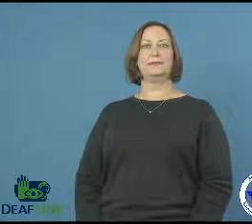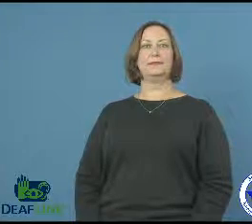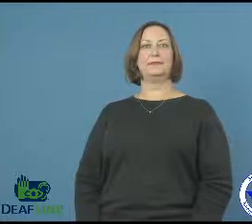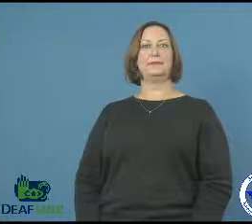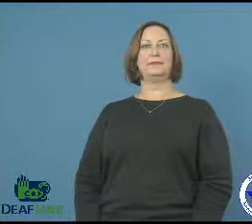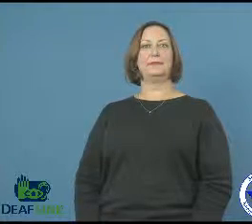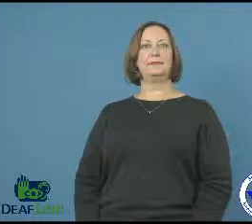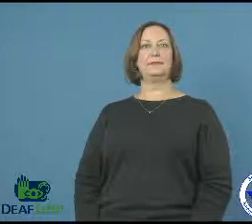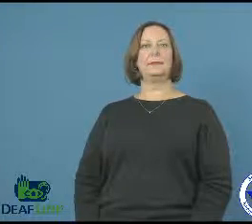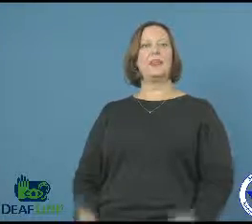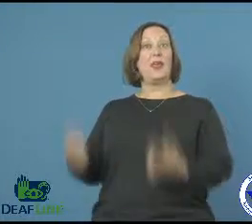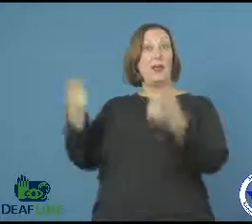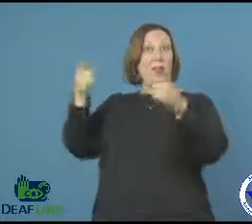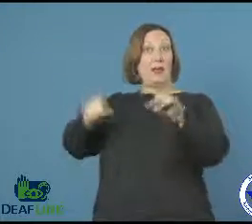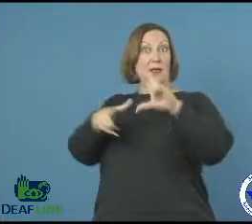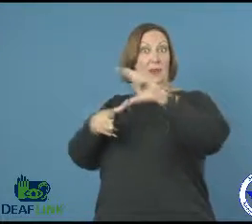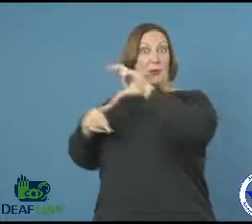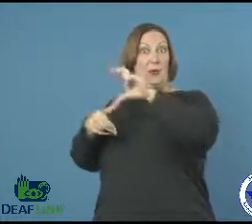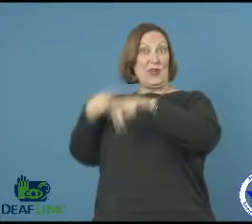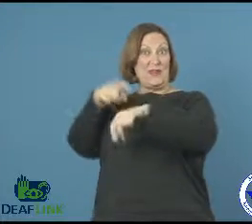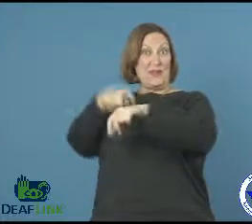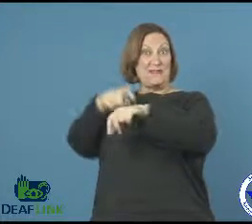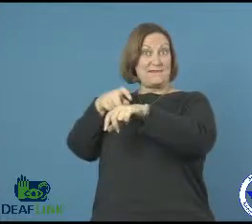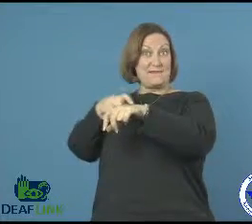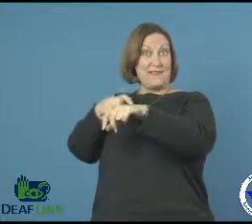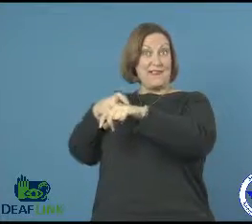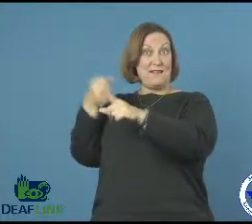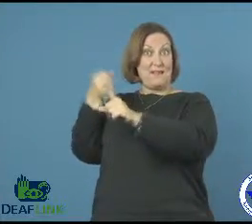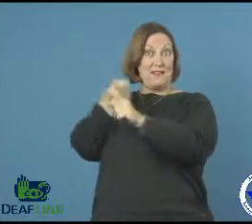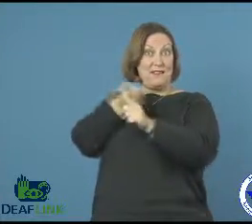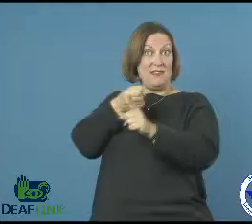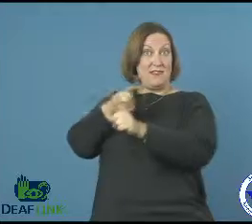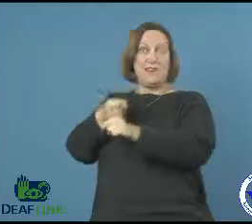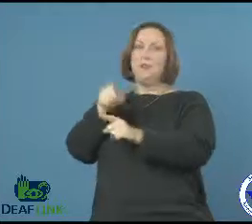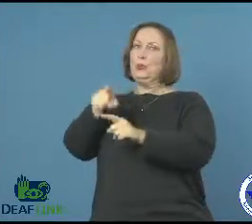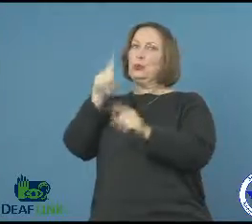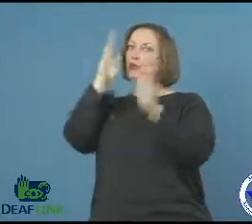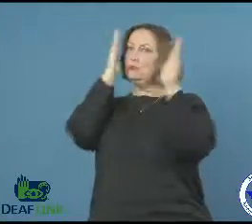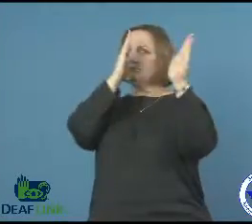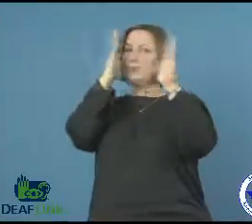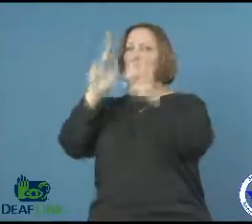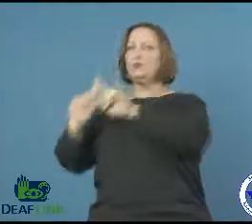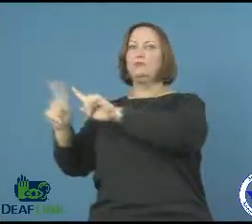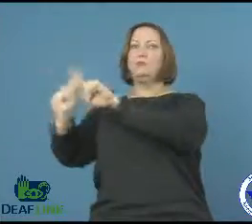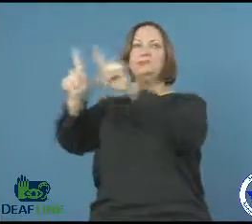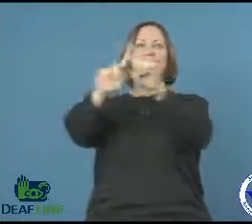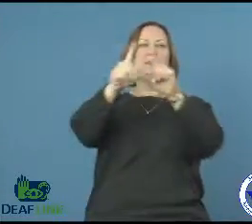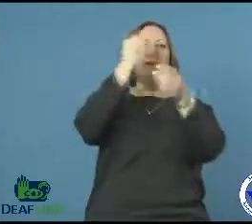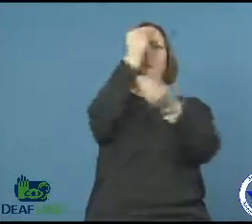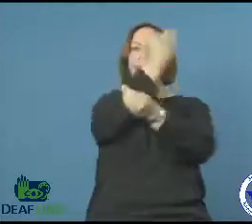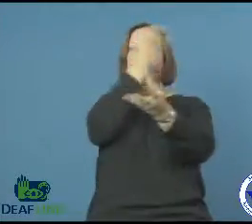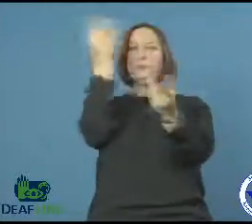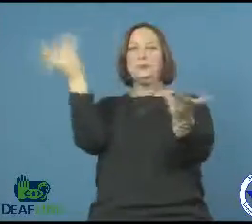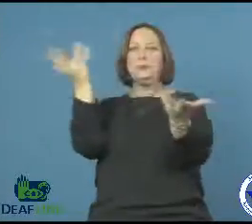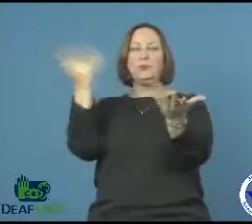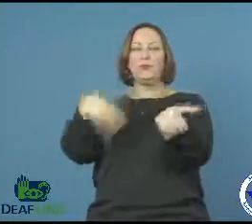During hurricane season, pay attention to all types of media, including